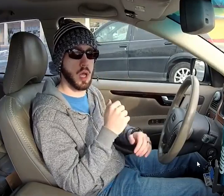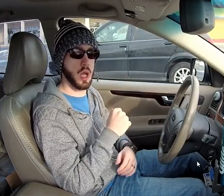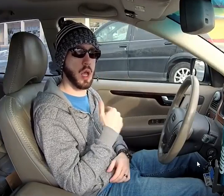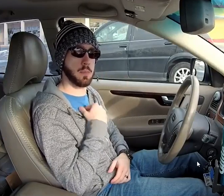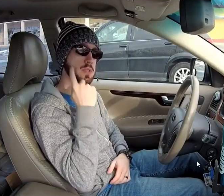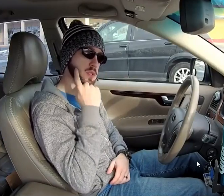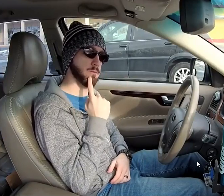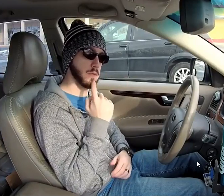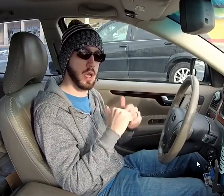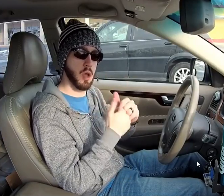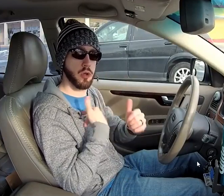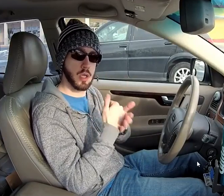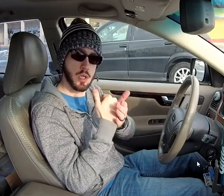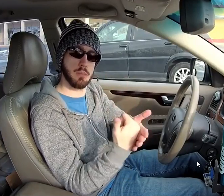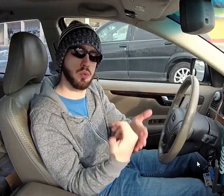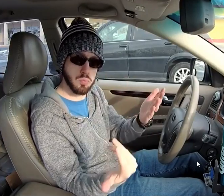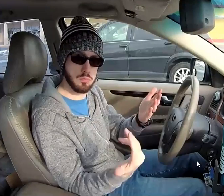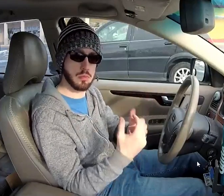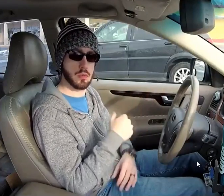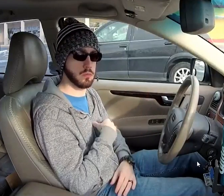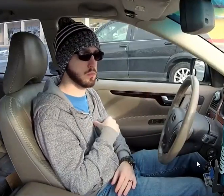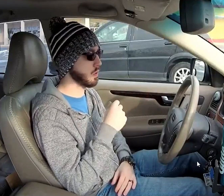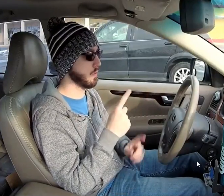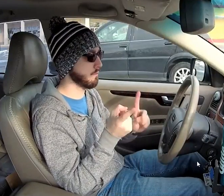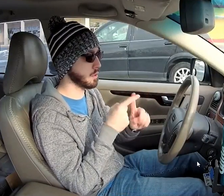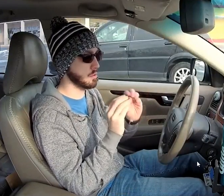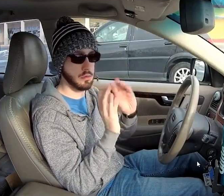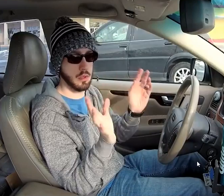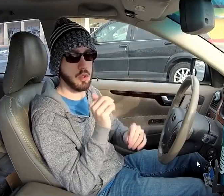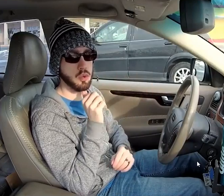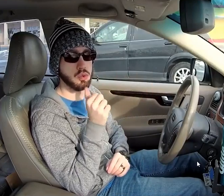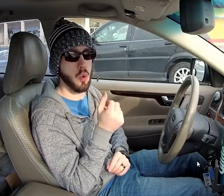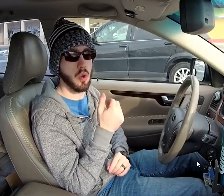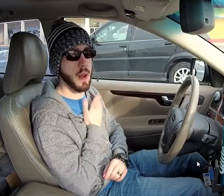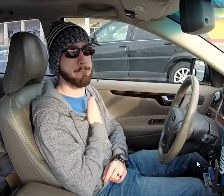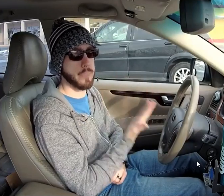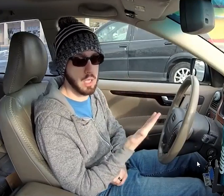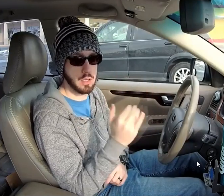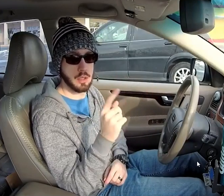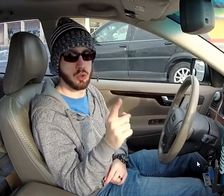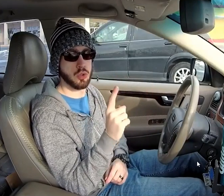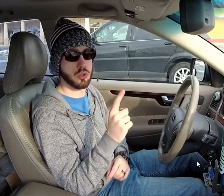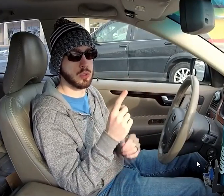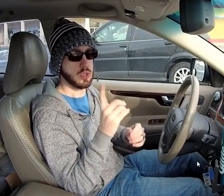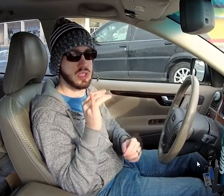you prove to them that you are deaf by showing them that that's on the back of your license, it'll help you a lot.